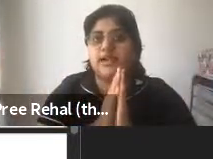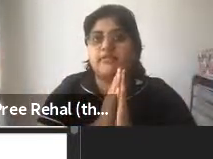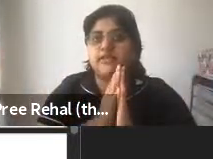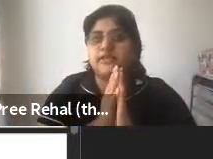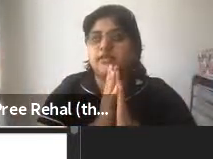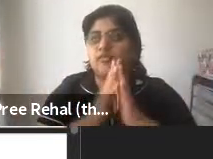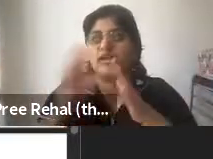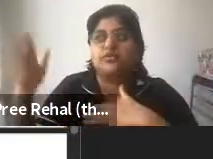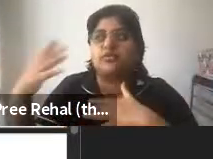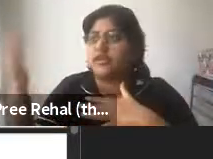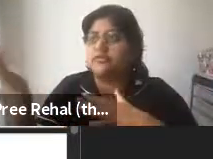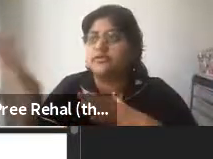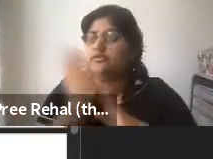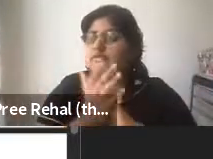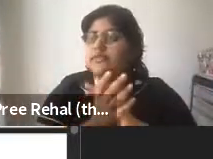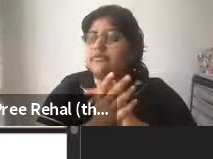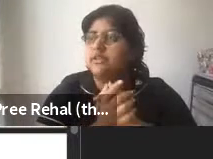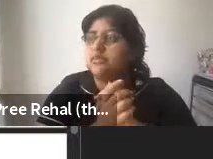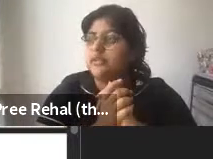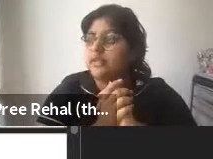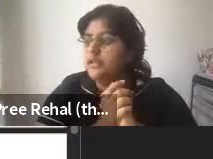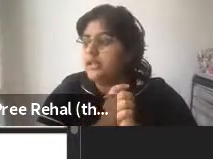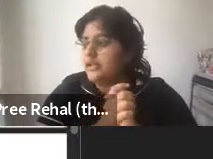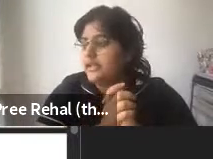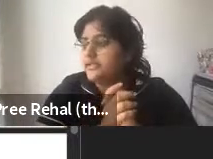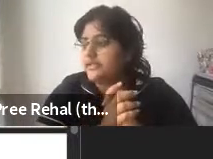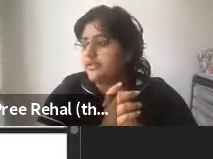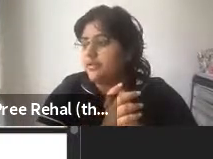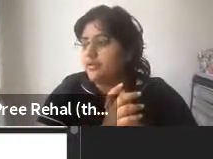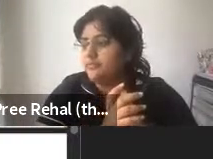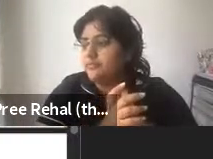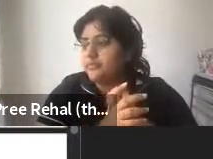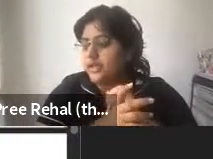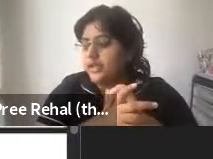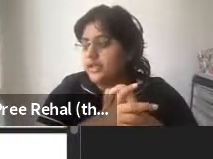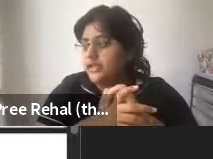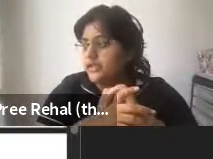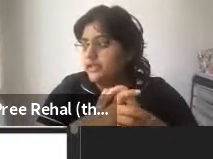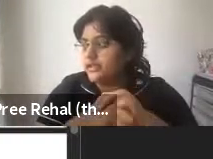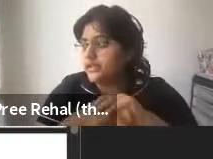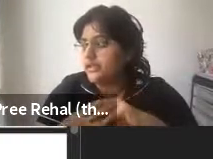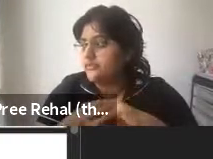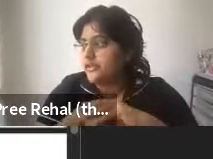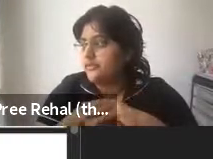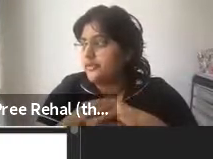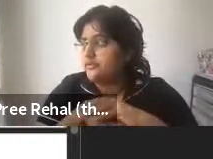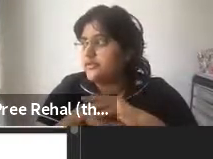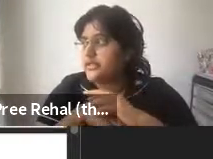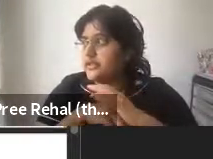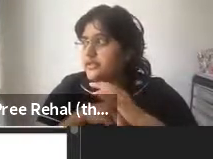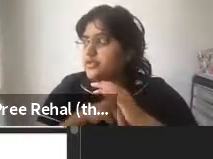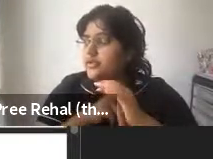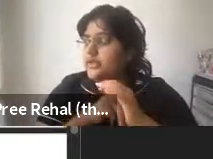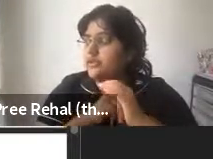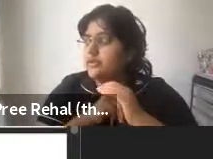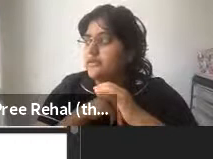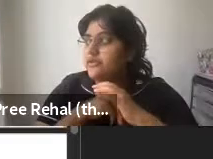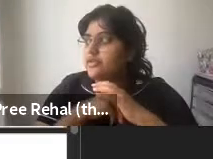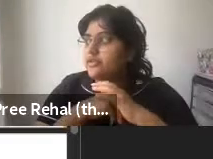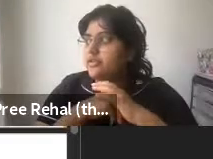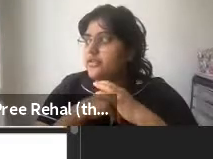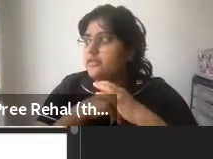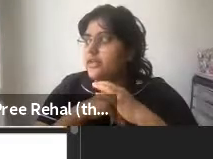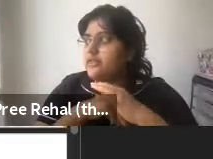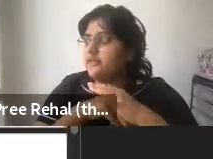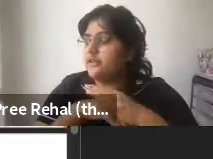and having to go back to work after grieving and whatnot. And so I kind of like fell out of things that I enjoyed, and I was